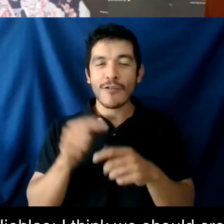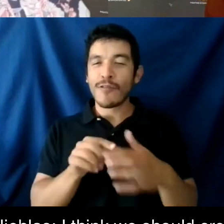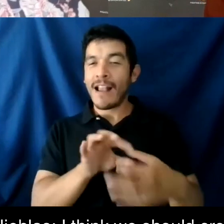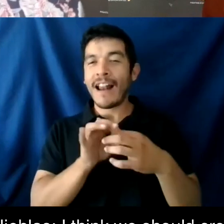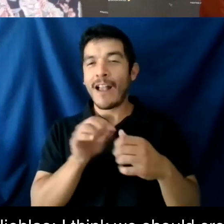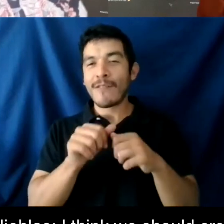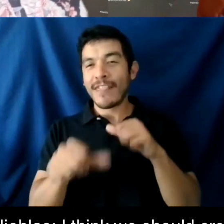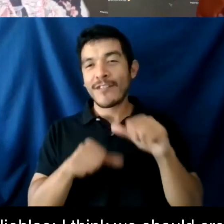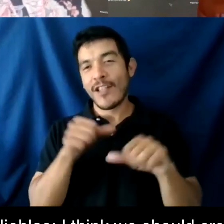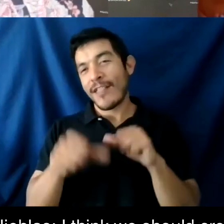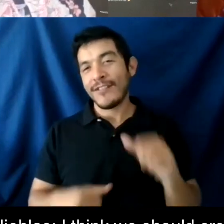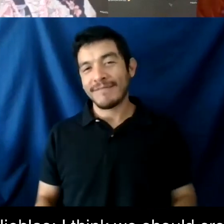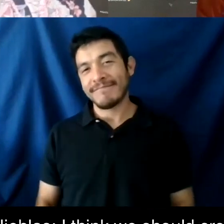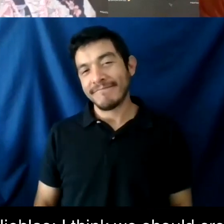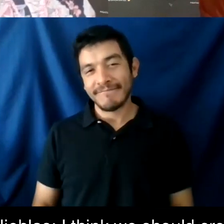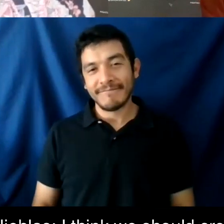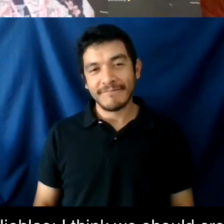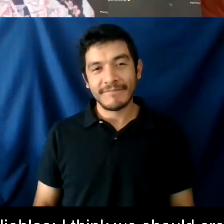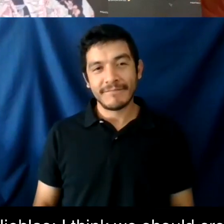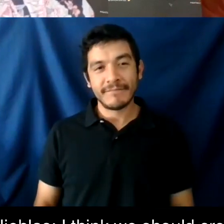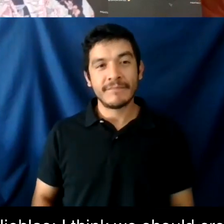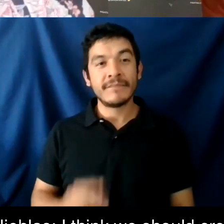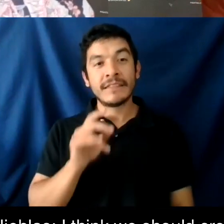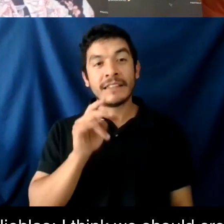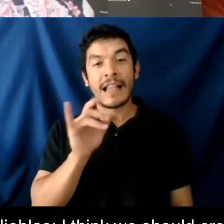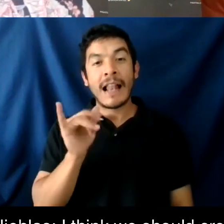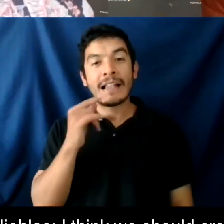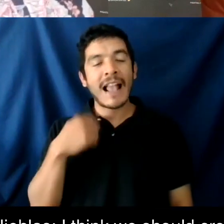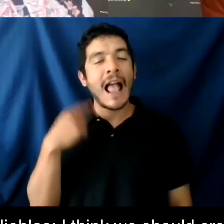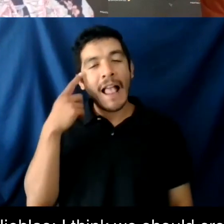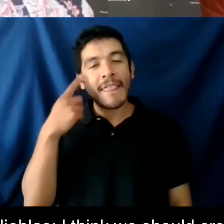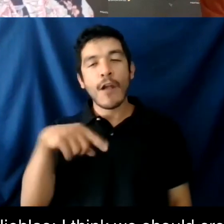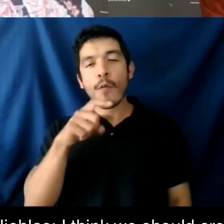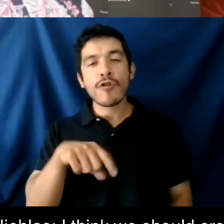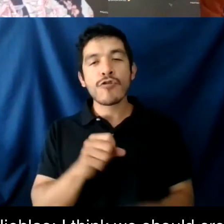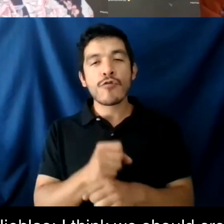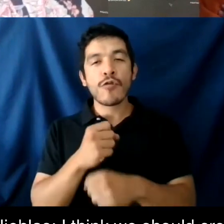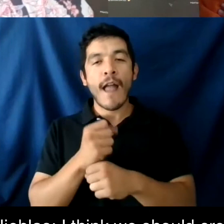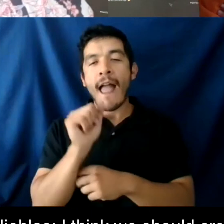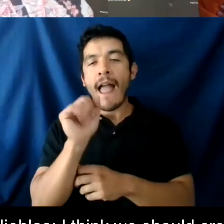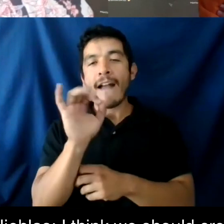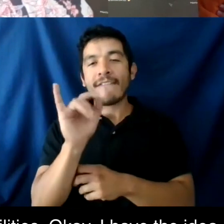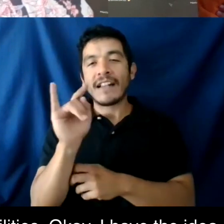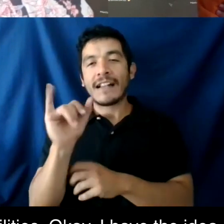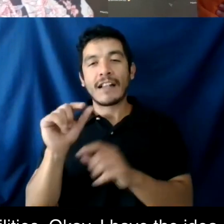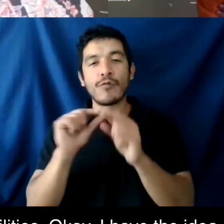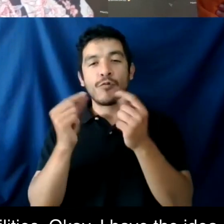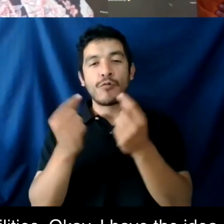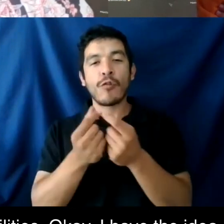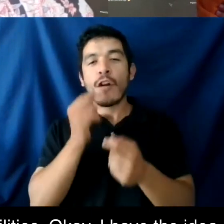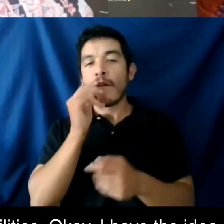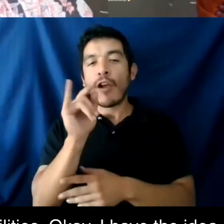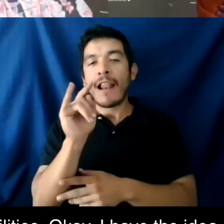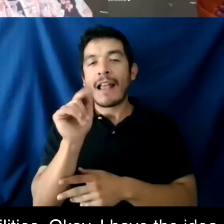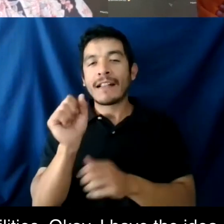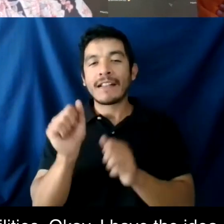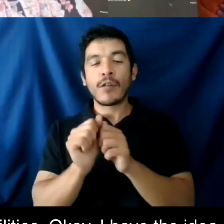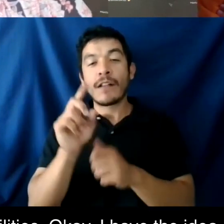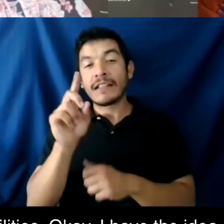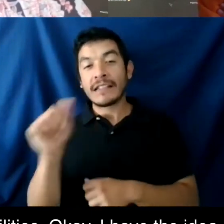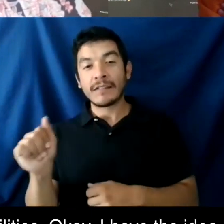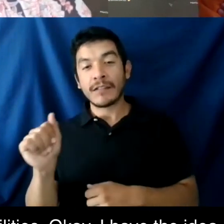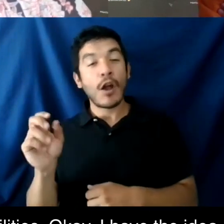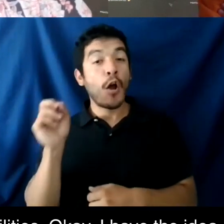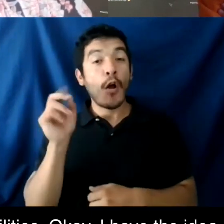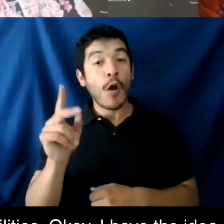other. I think we should create an affinity group for Hmm. Latinos with disabilities. Okay. I